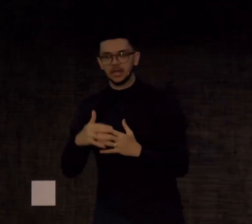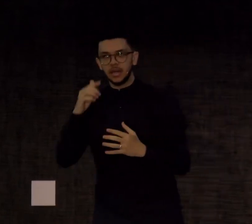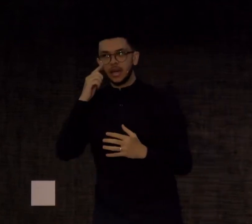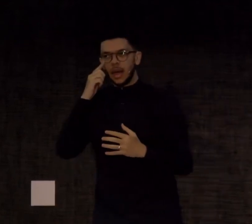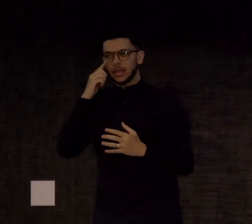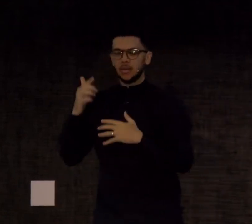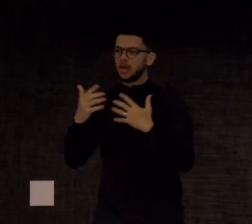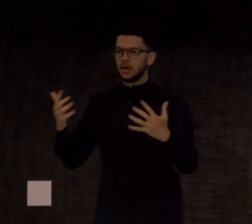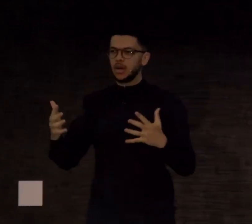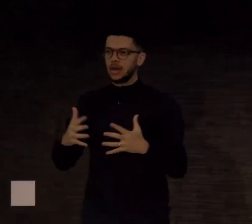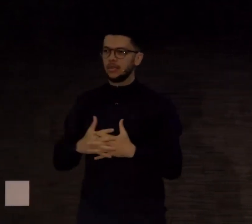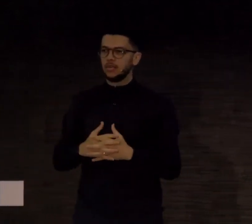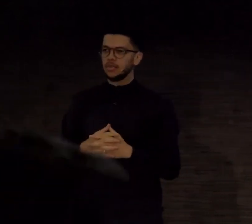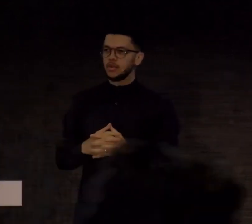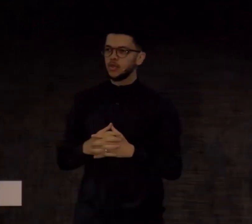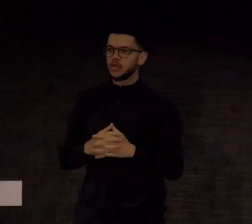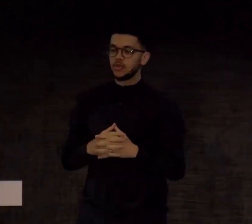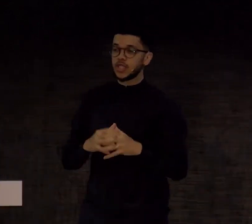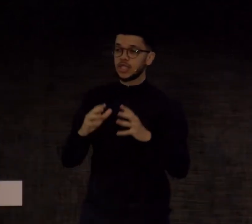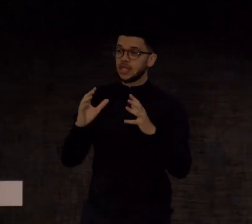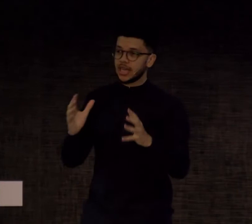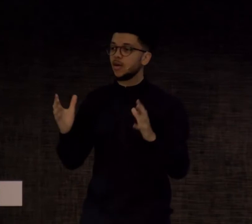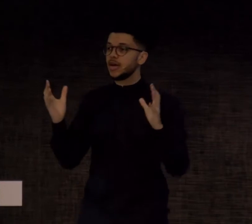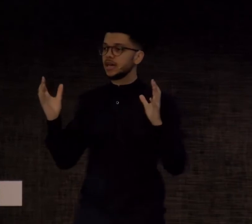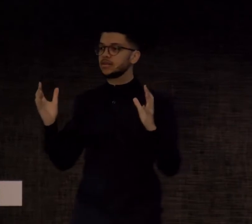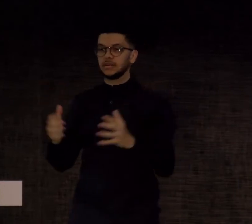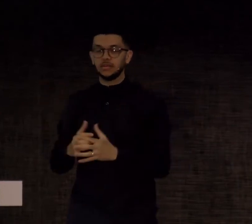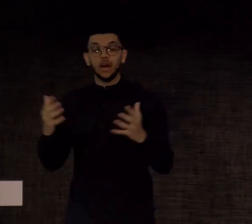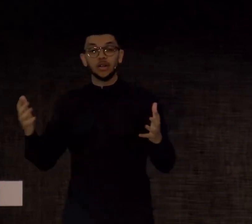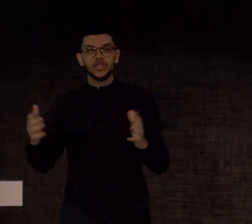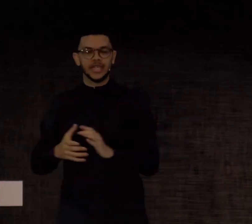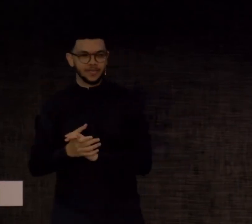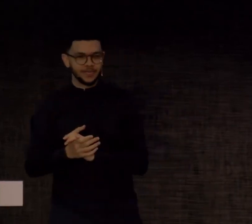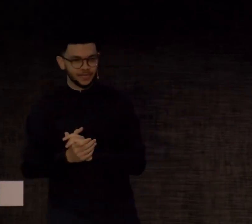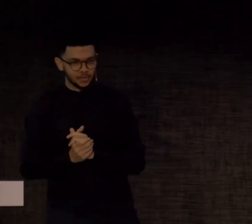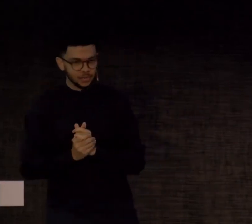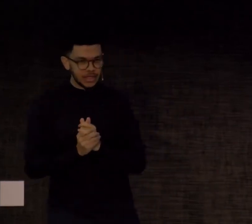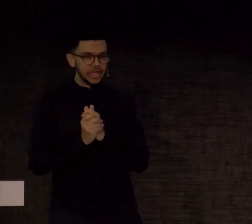and someone who's just a towering moral figure.